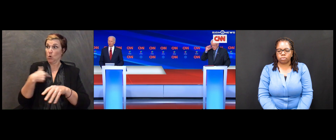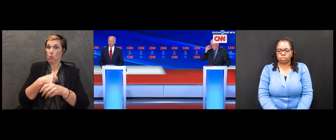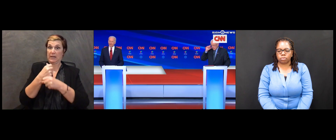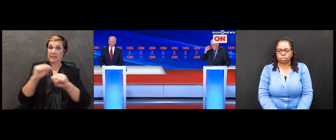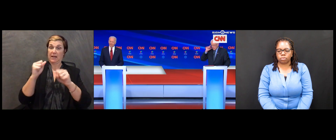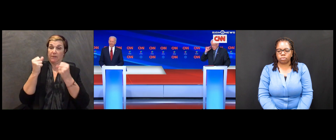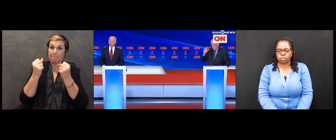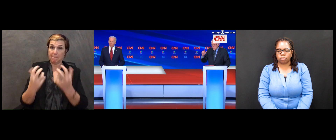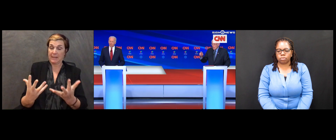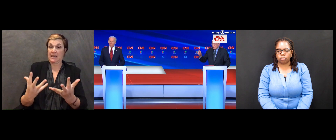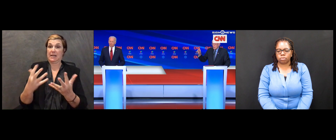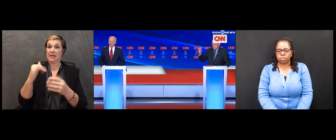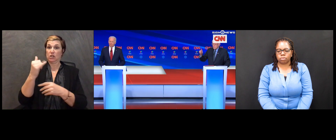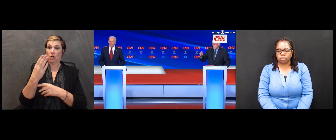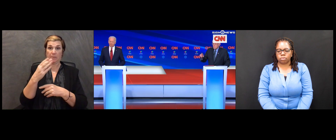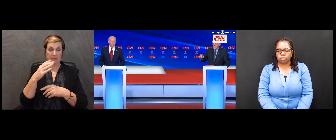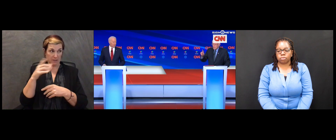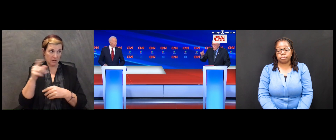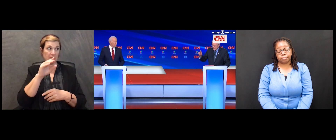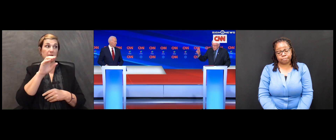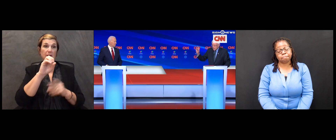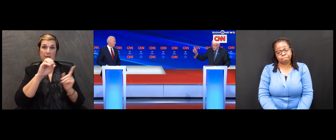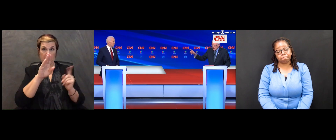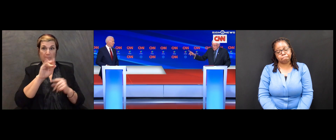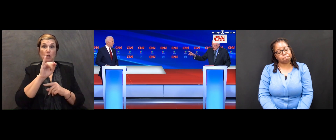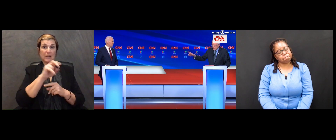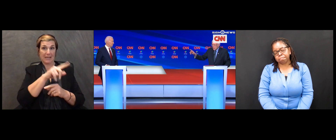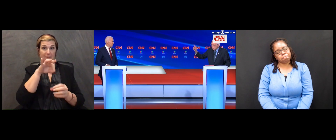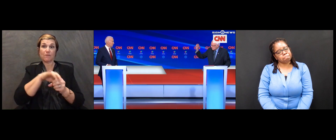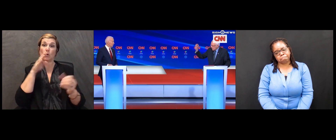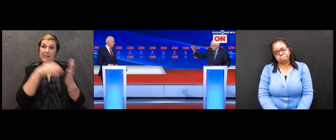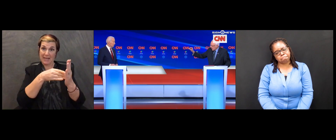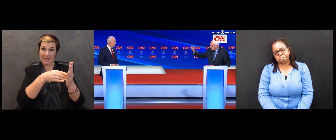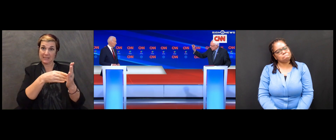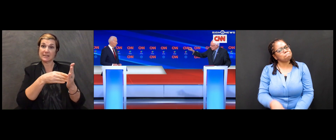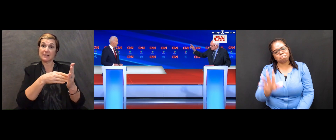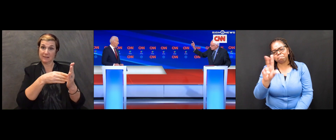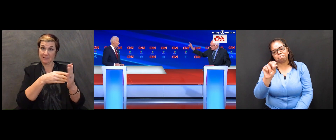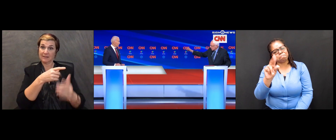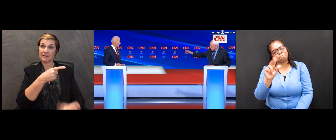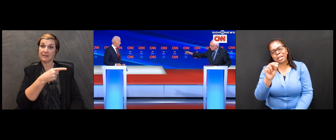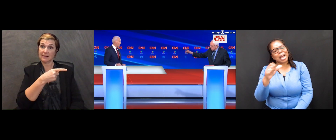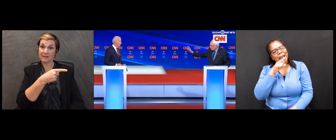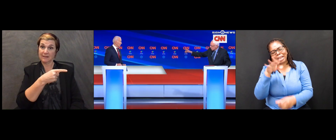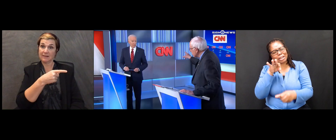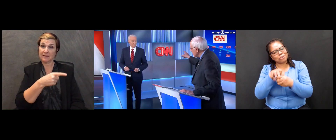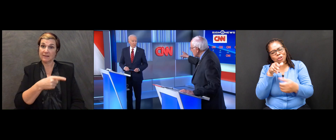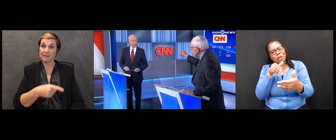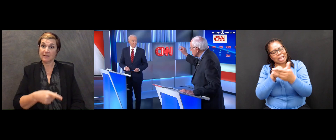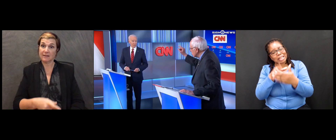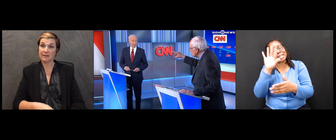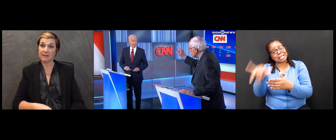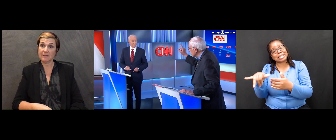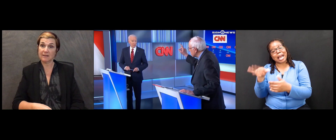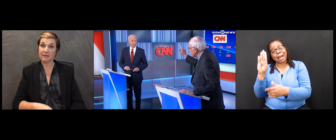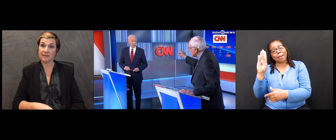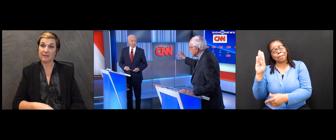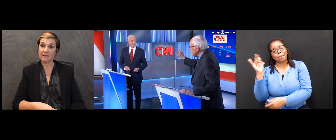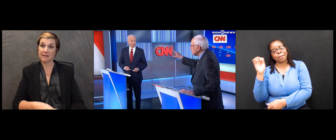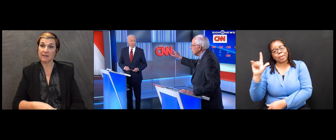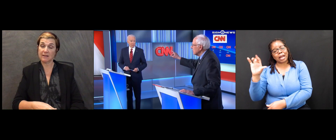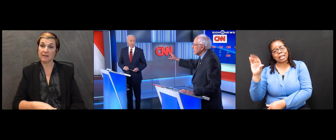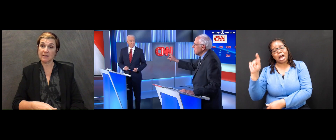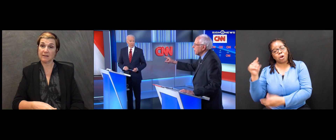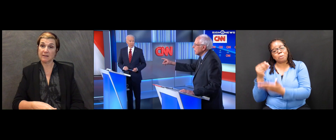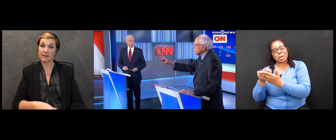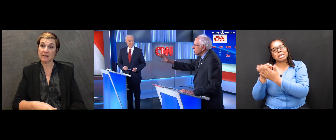He voted against that as well. No, I did not vote against that. That bailout money was used later on by Bush to